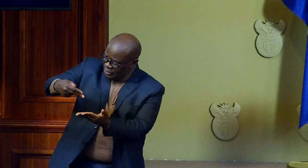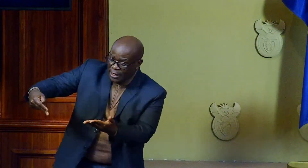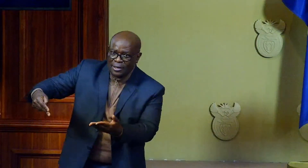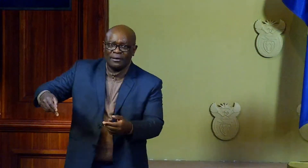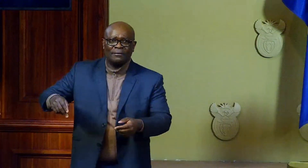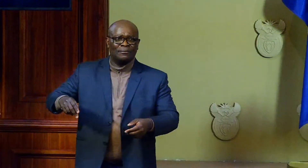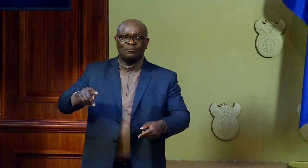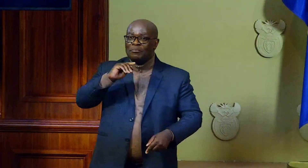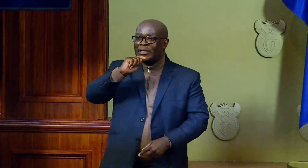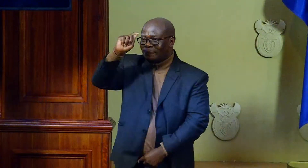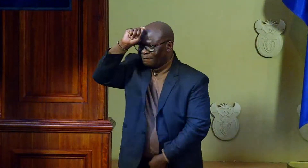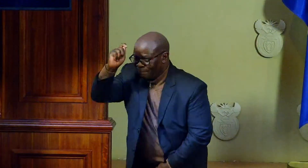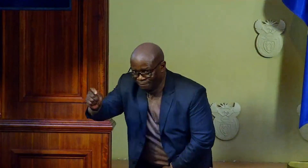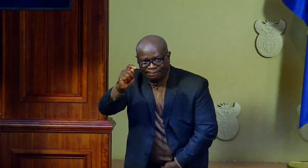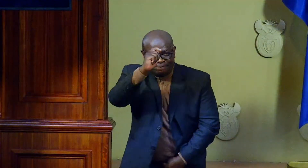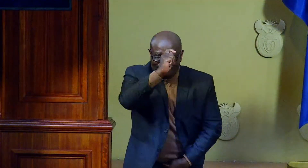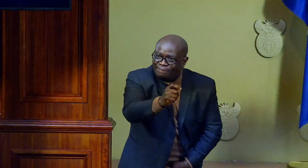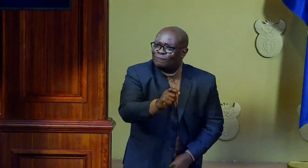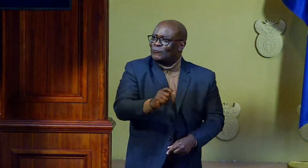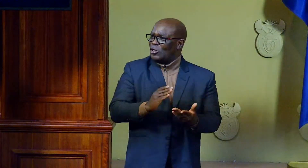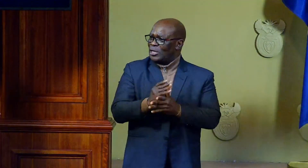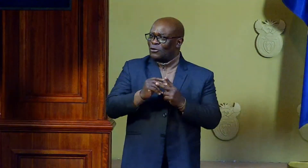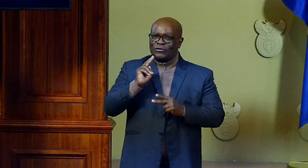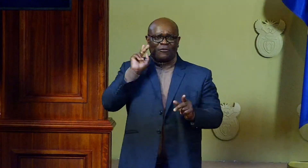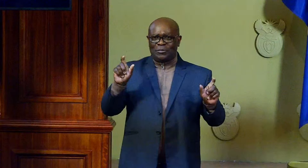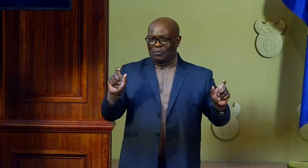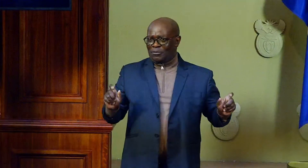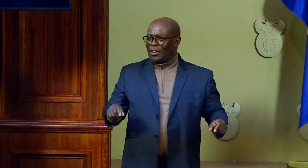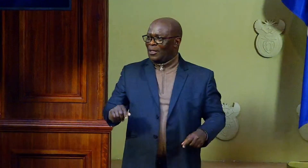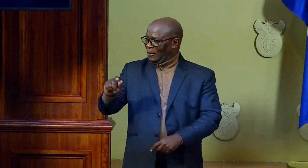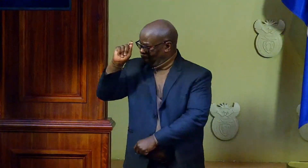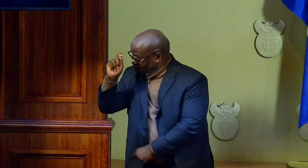overseas, then South Africa, it was ratified as well, meaning that